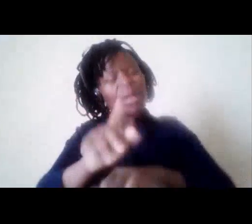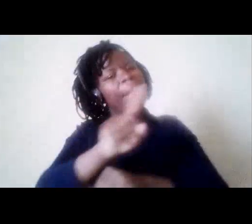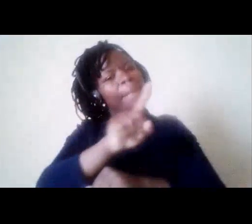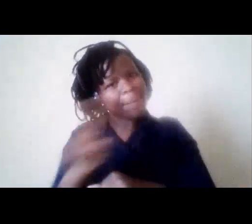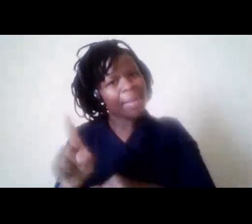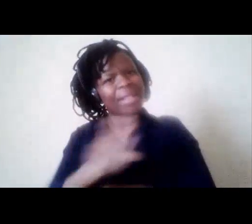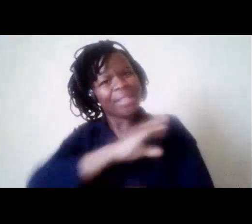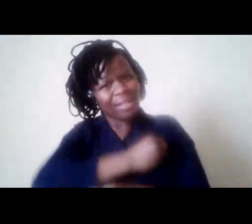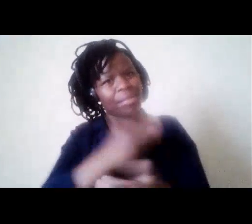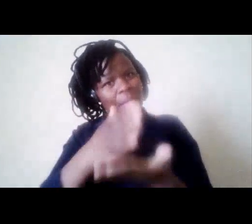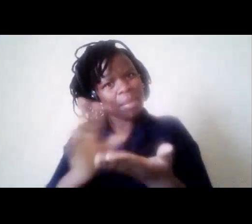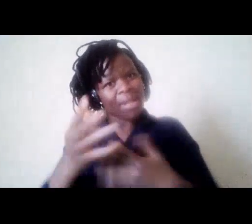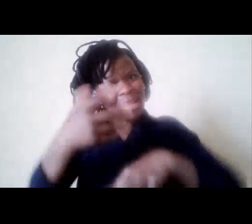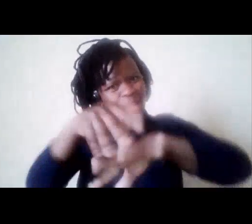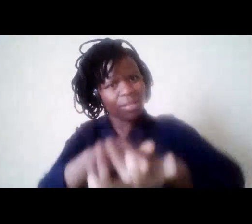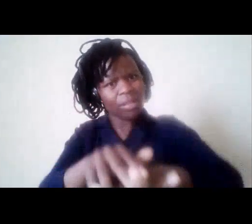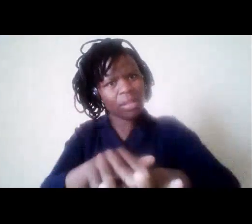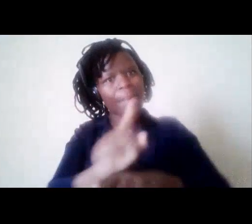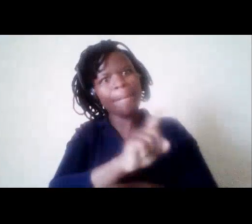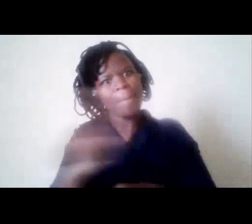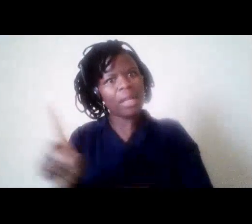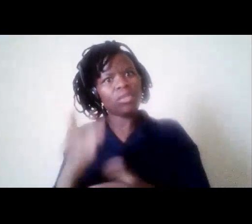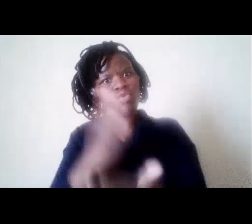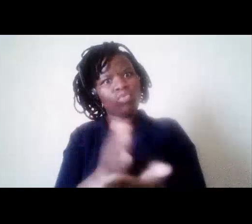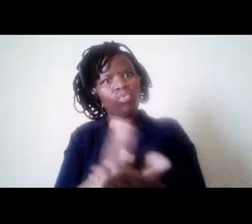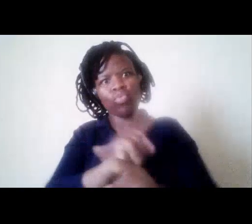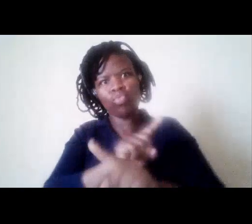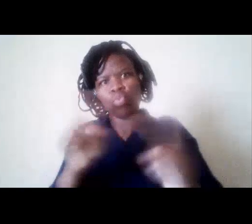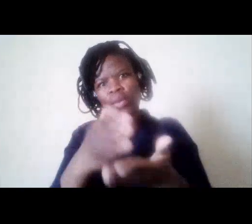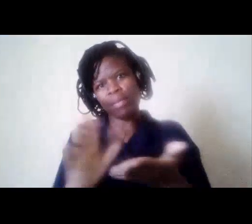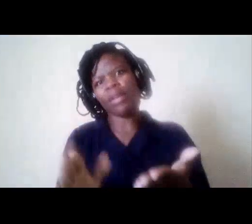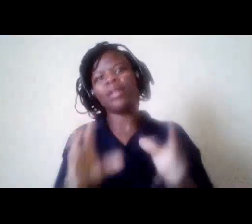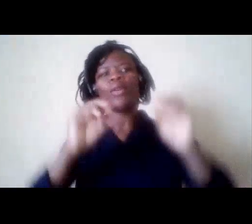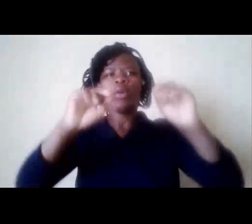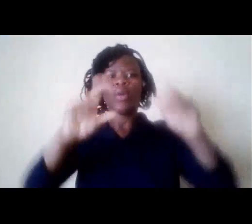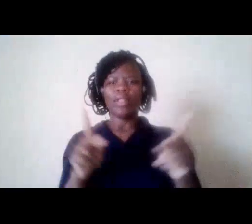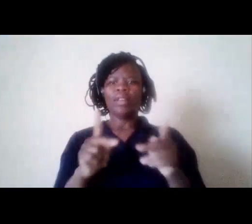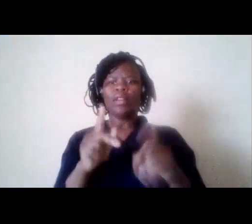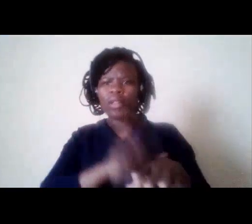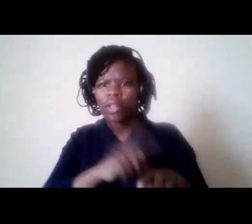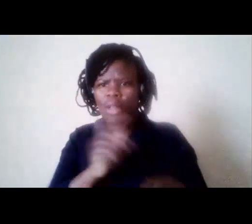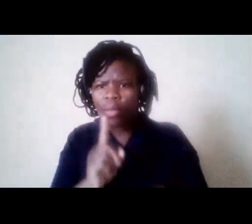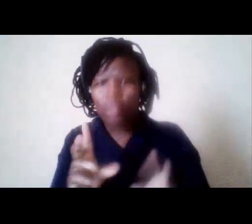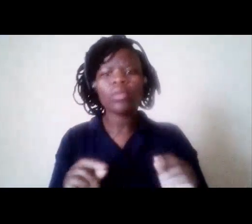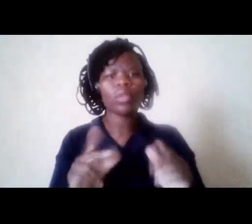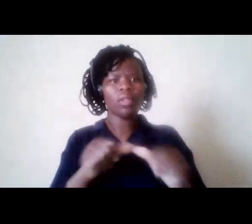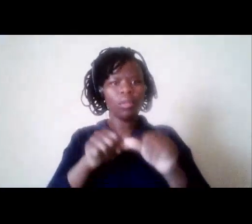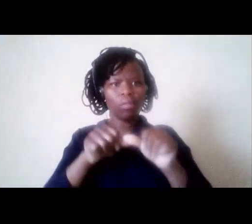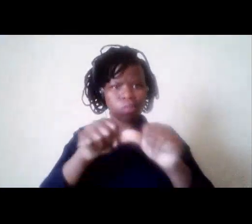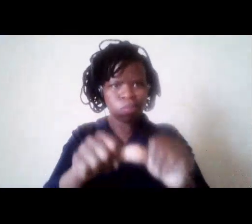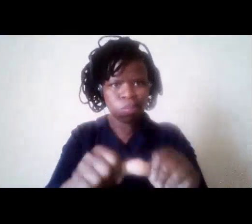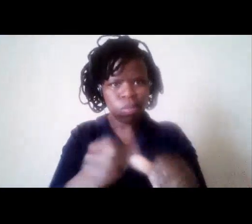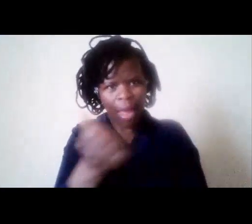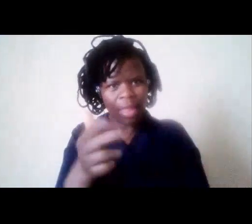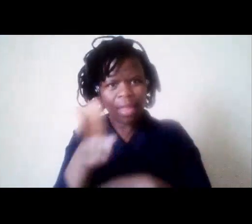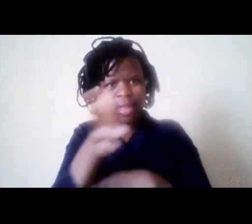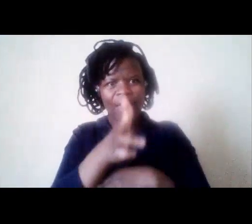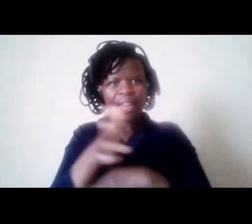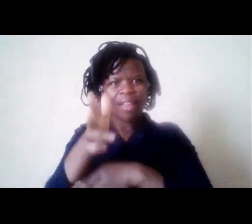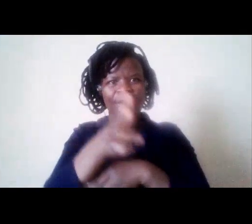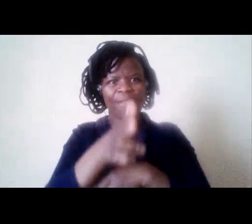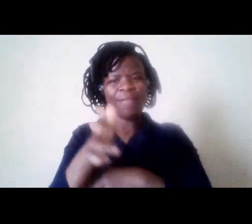we know that is not it at all. Okay, what's the time? Okay, I think let's go on to Brian's video, because then I